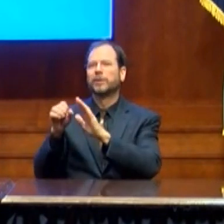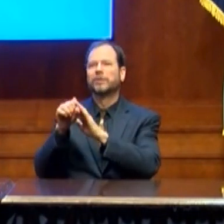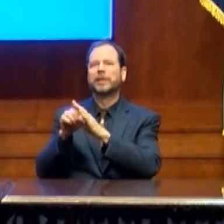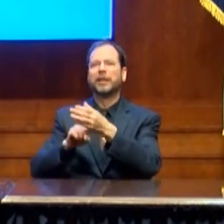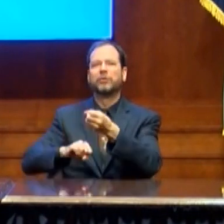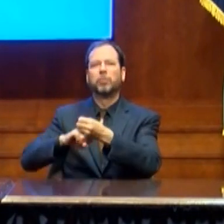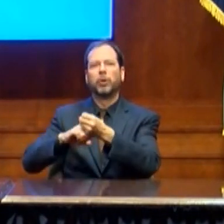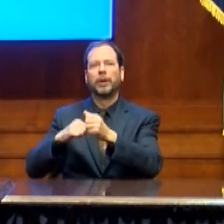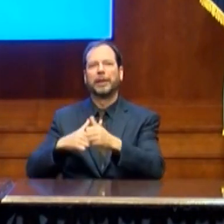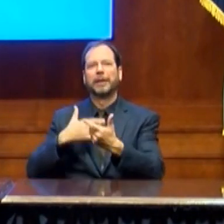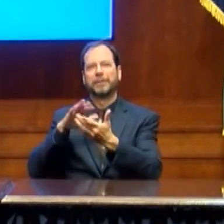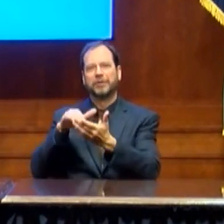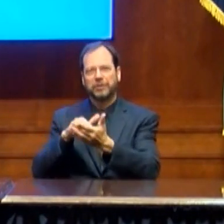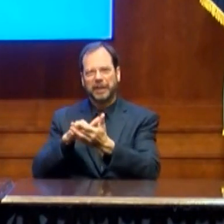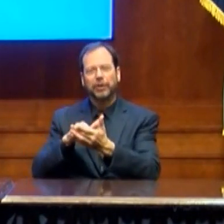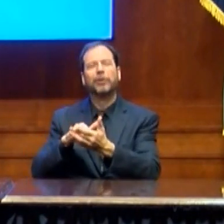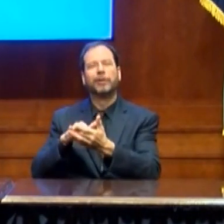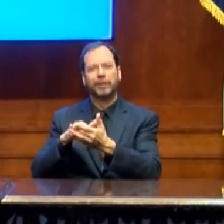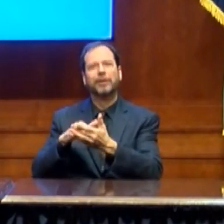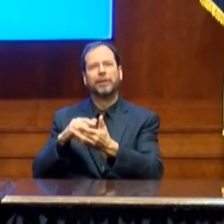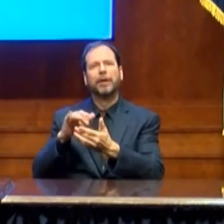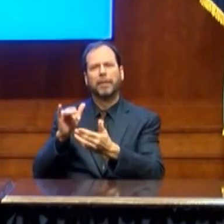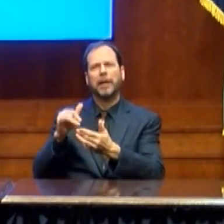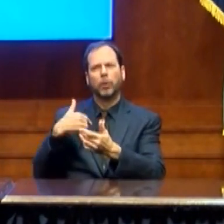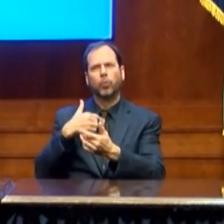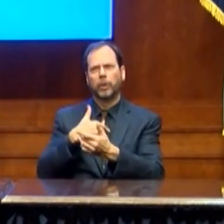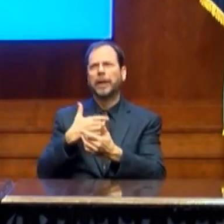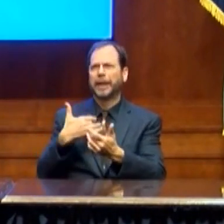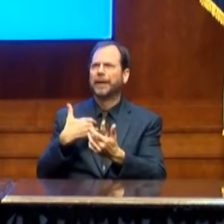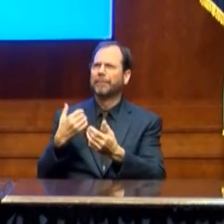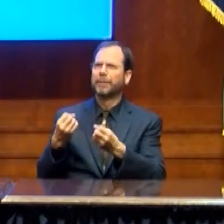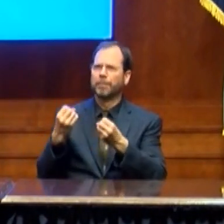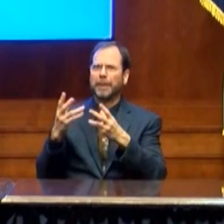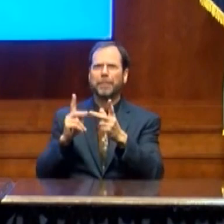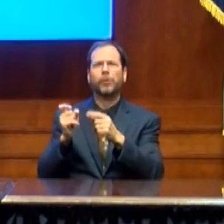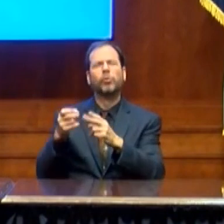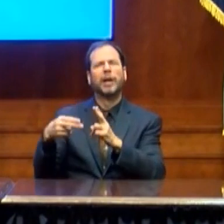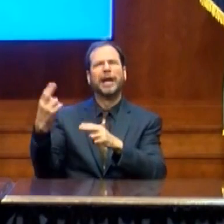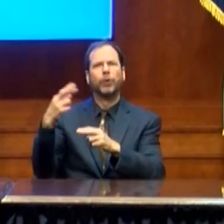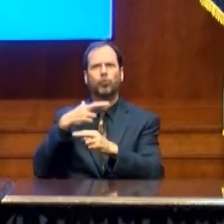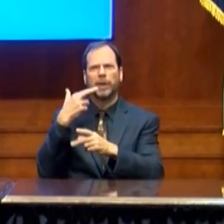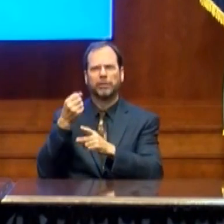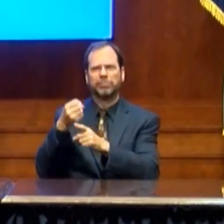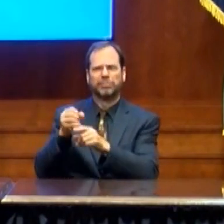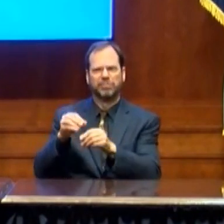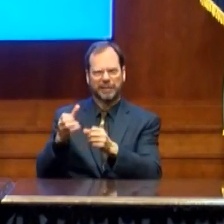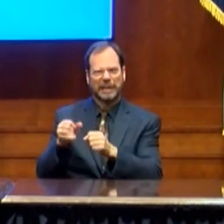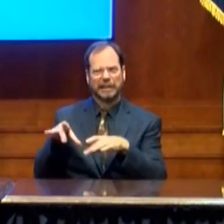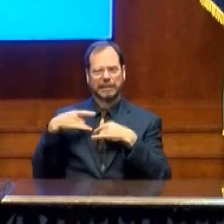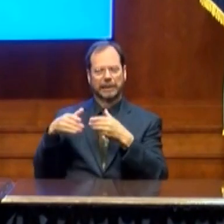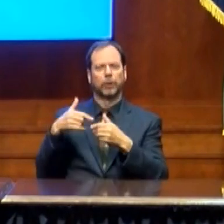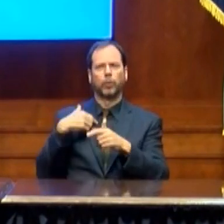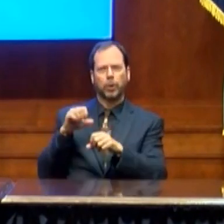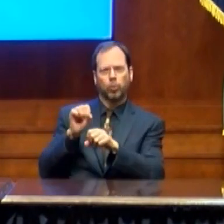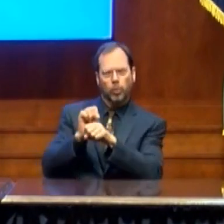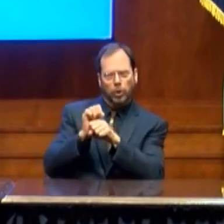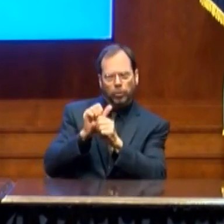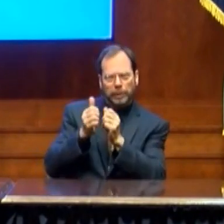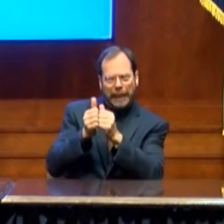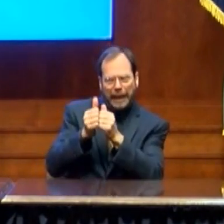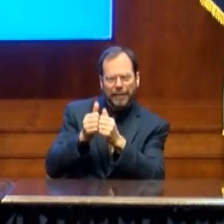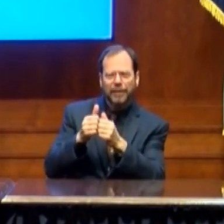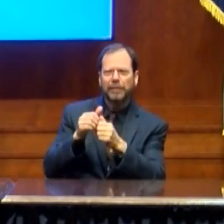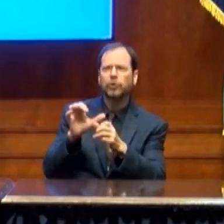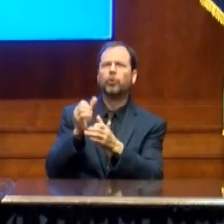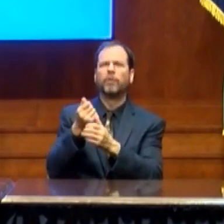the state-supported living centers, both areas where we have a concentration of people at high risk. And we've been working with them